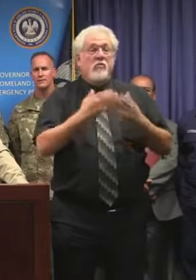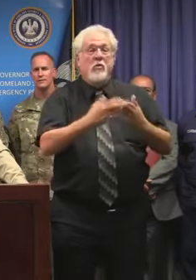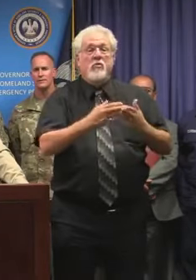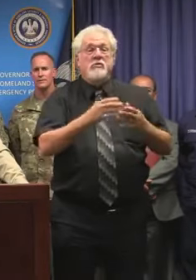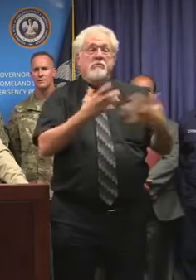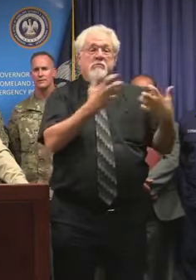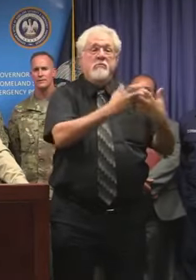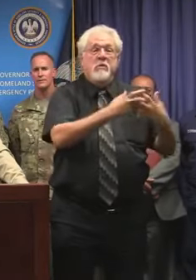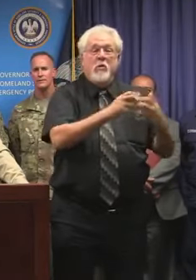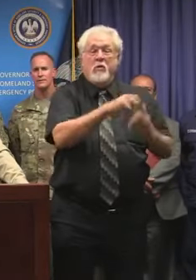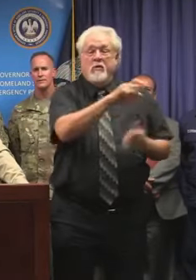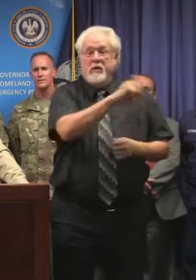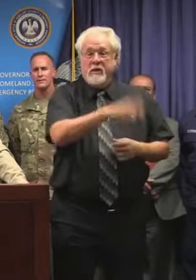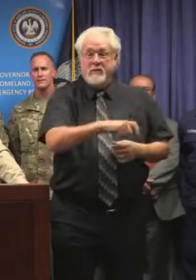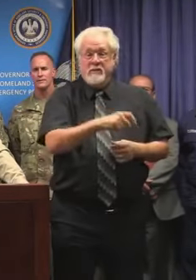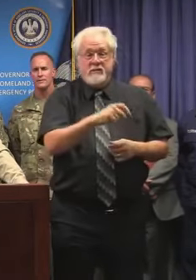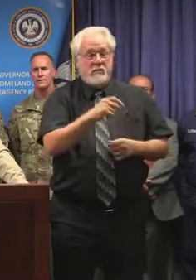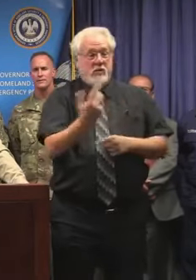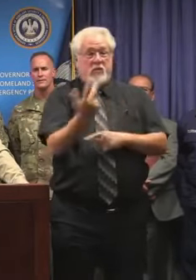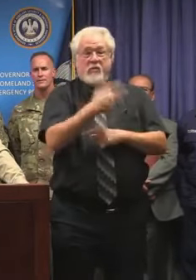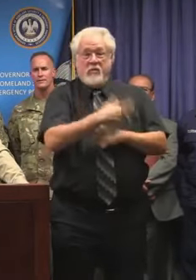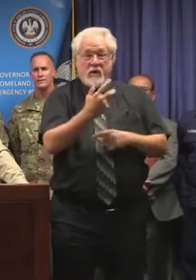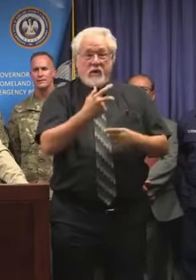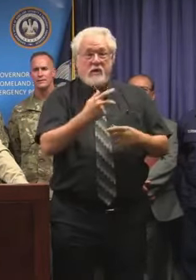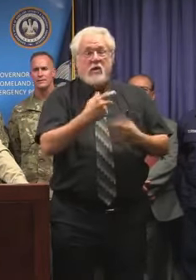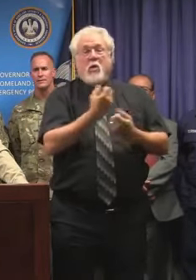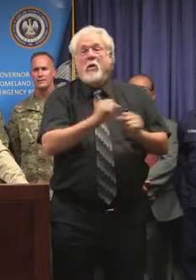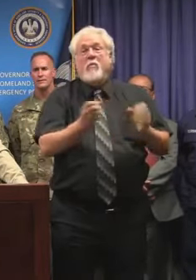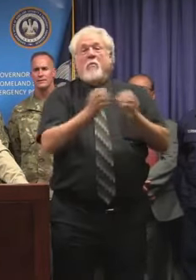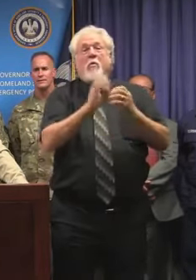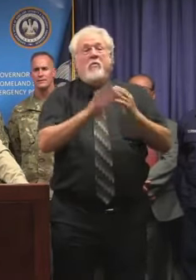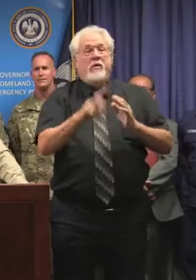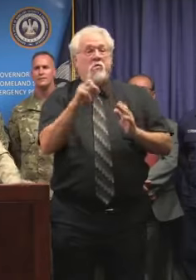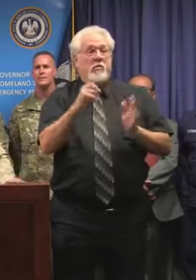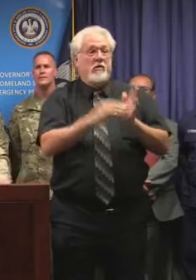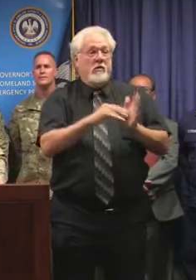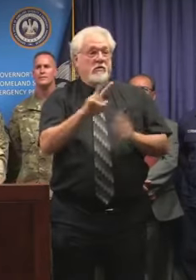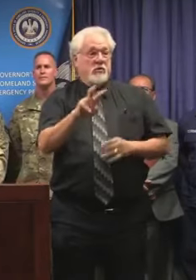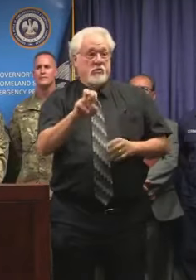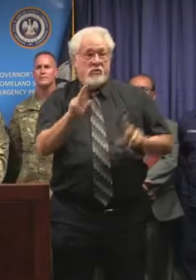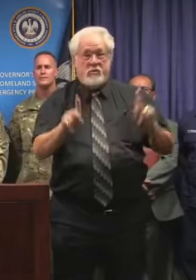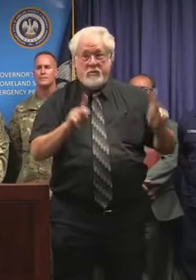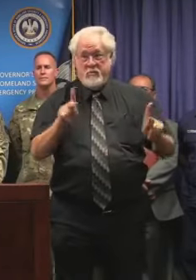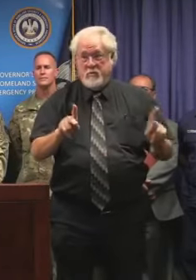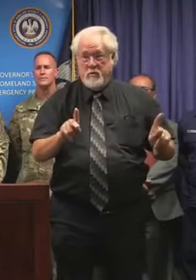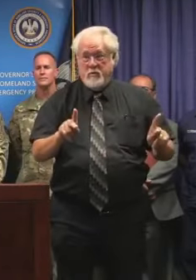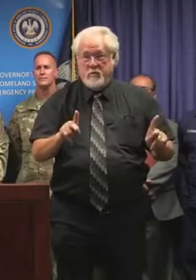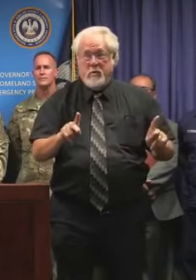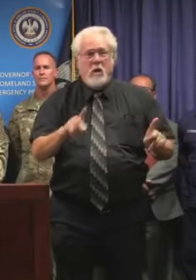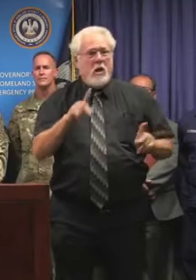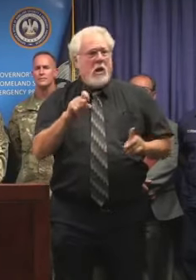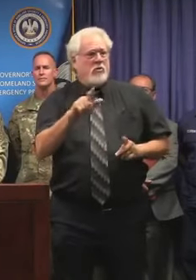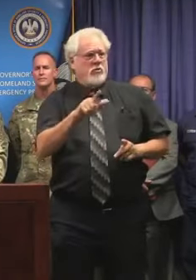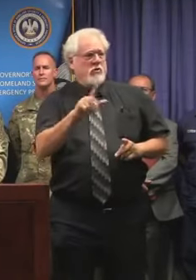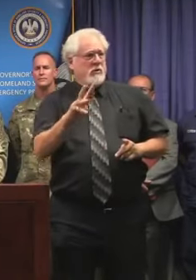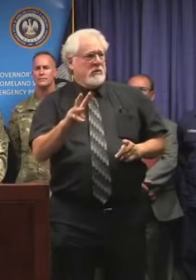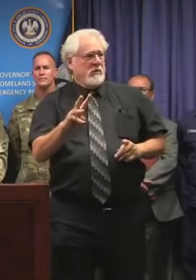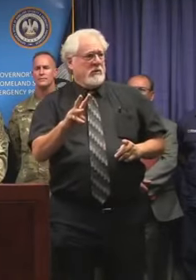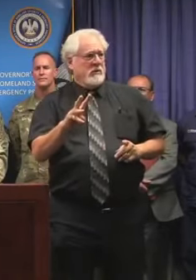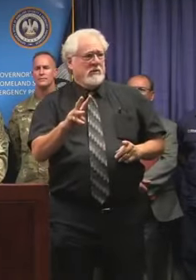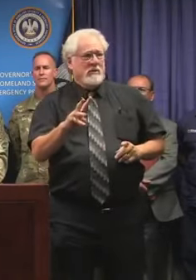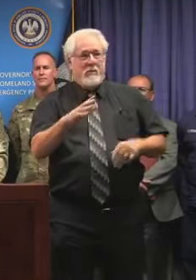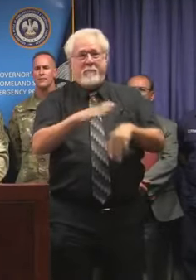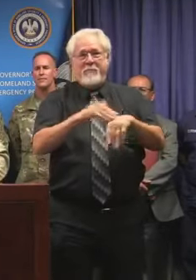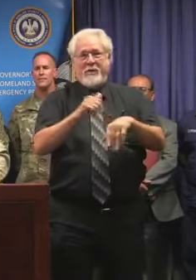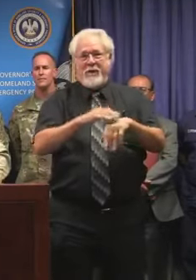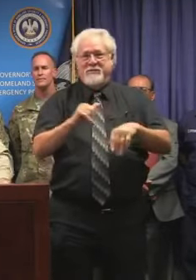Texas over 3 days rescued more than 1,200 people and I think 126